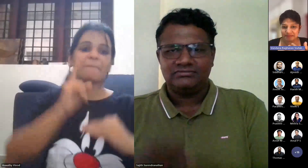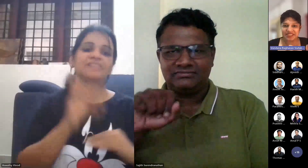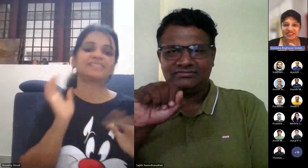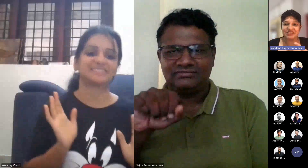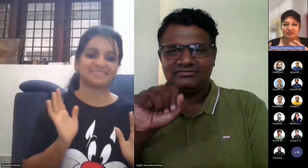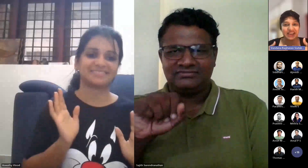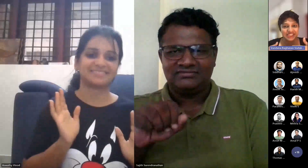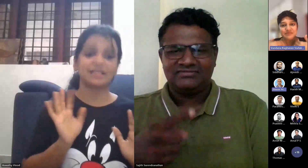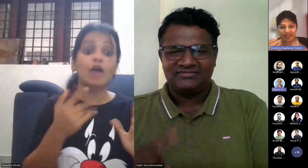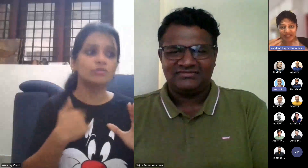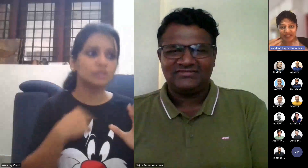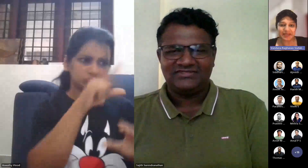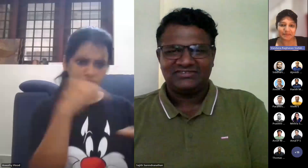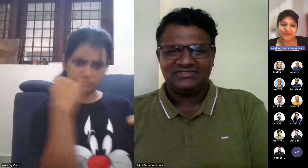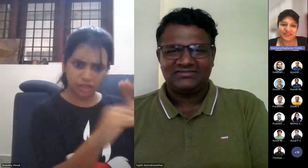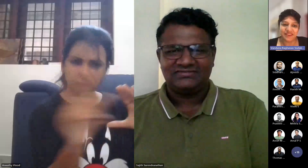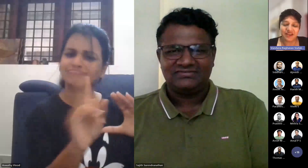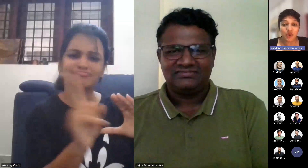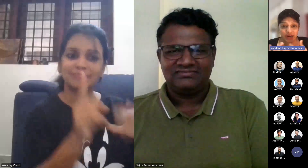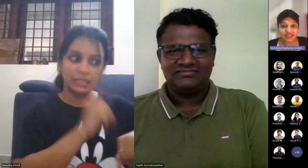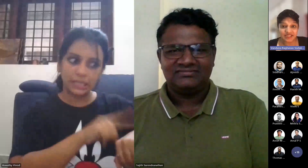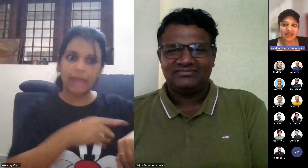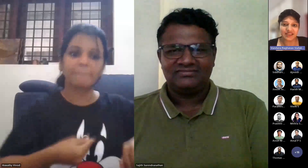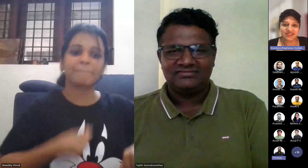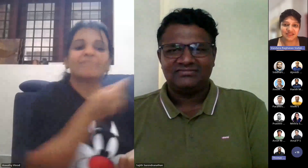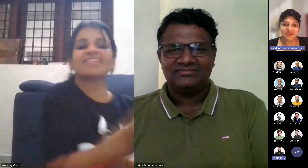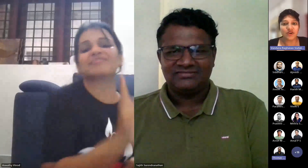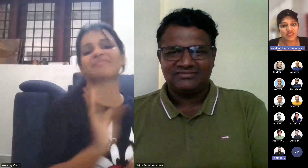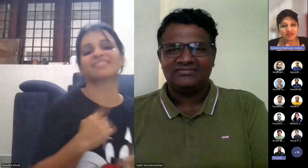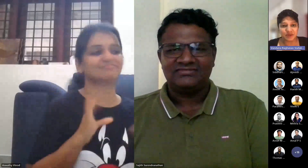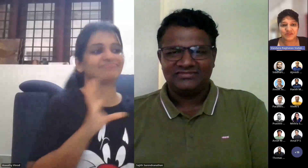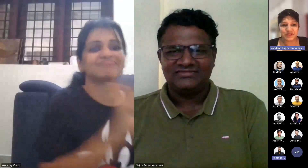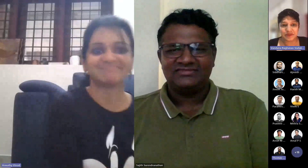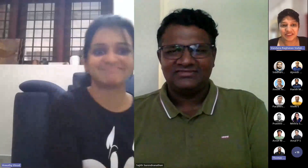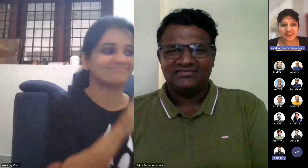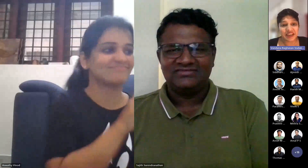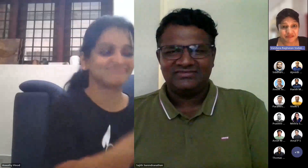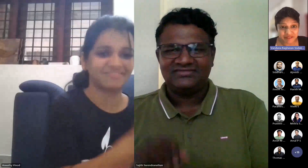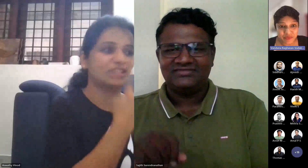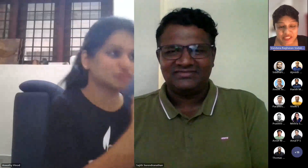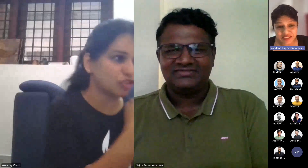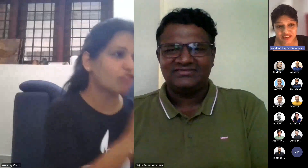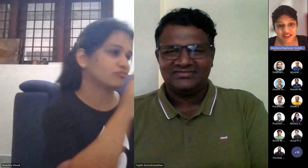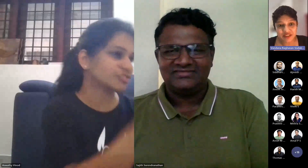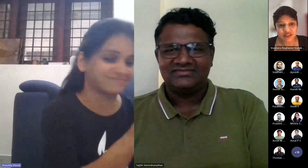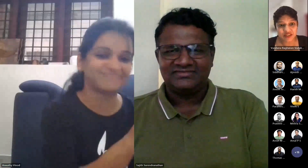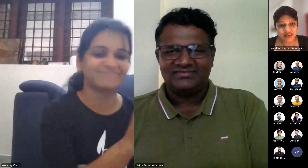sending a message, but actually spending time to understand, not just by observation, by asking. Yeah, we have a